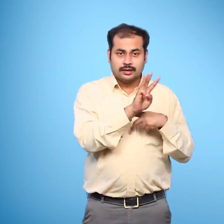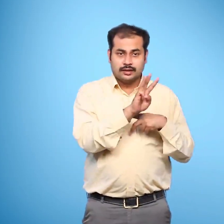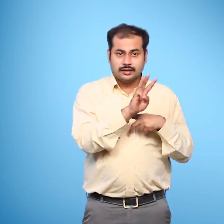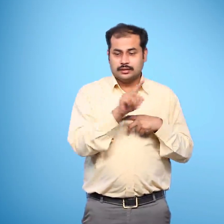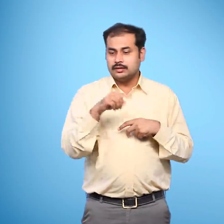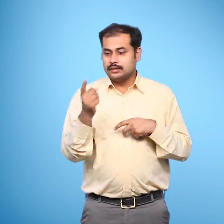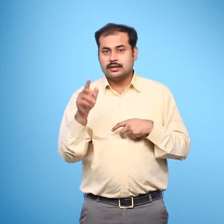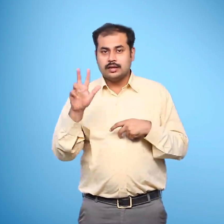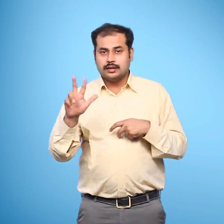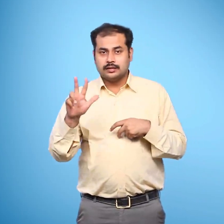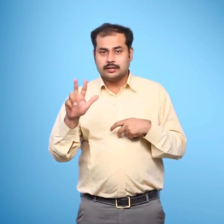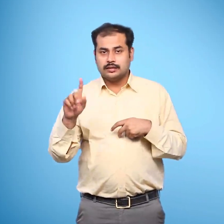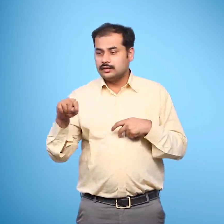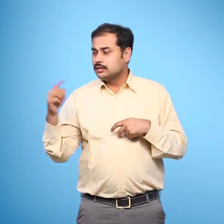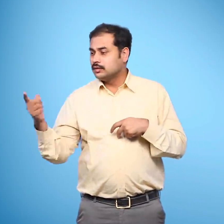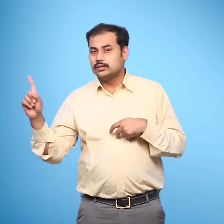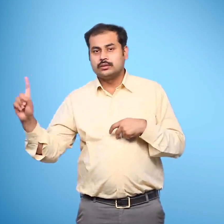3, 8, 1.